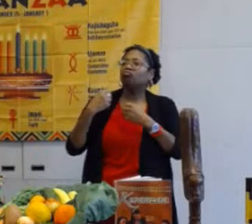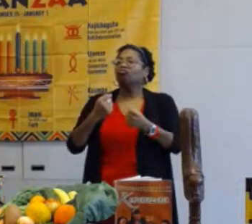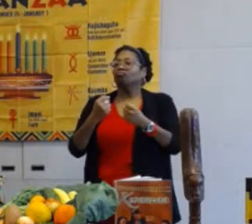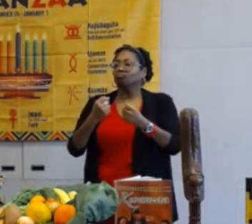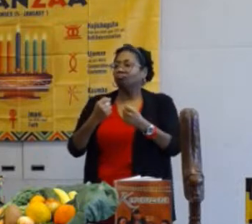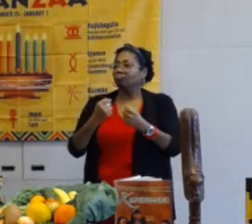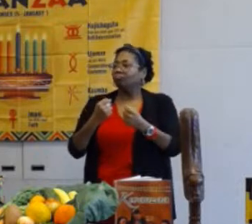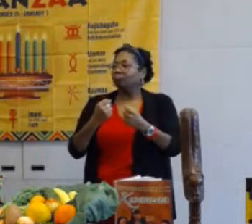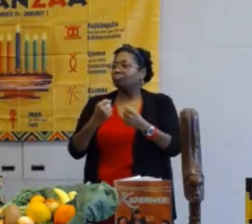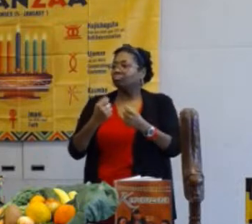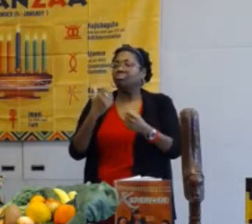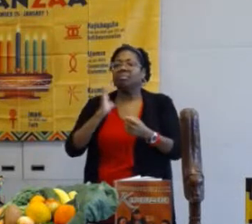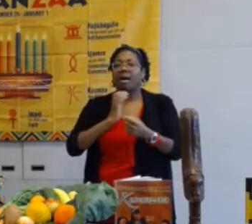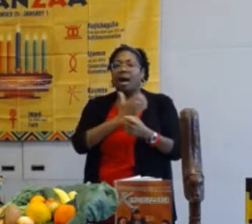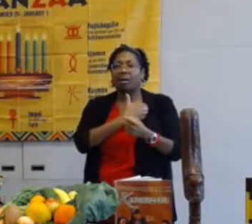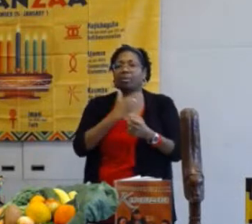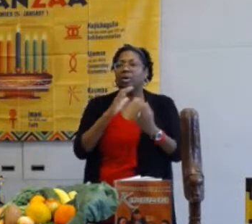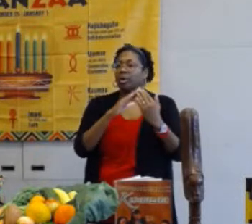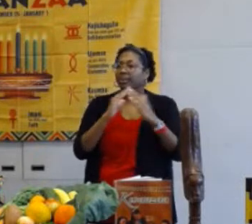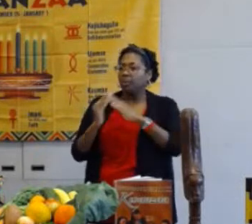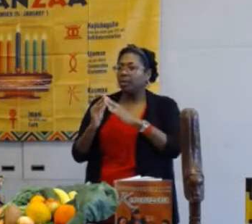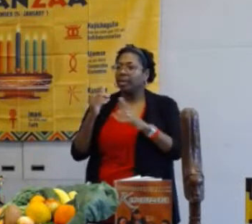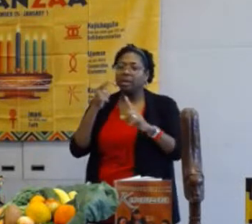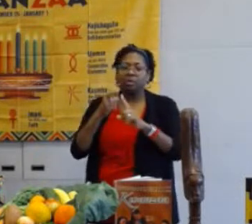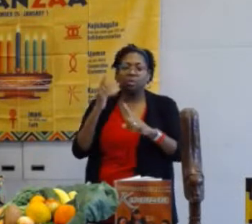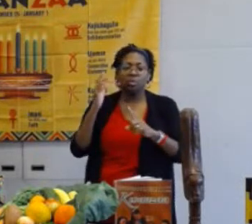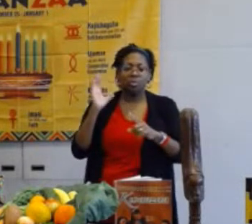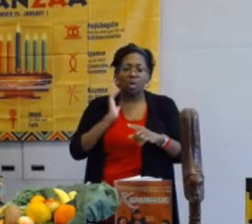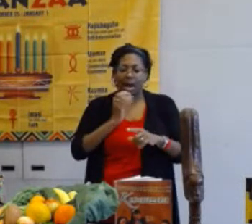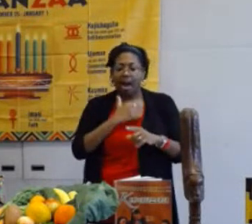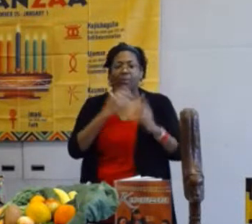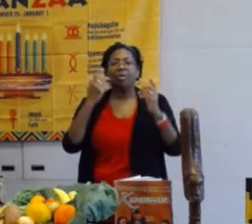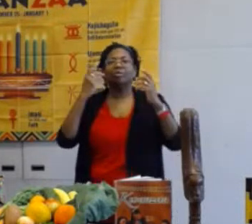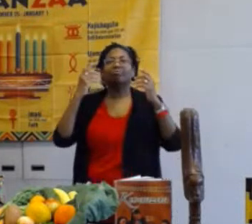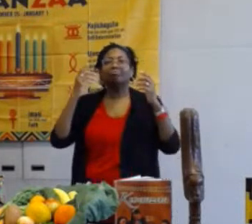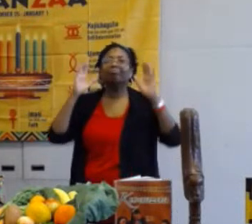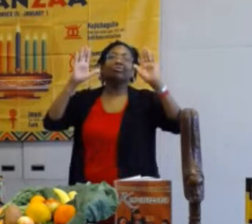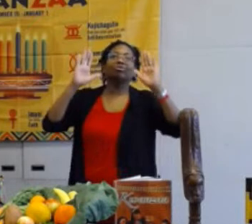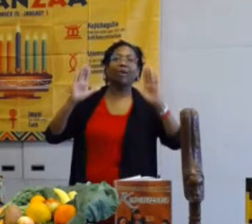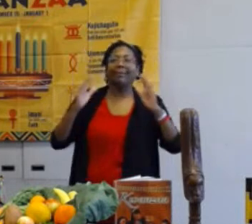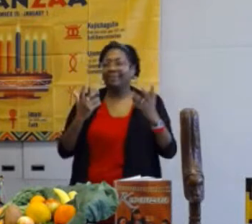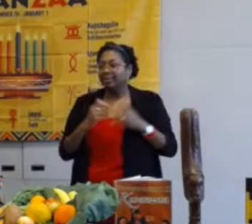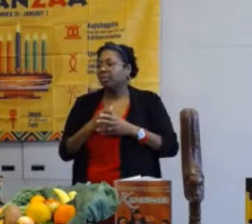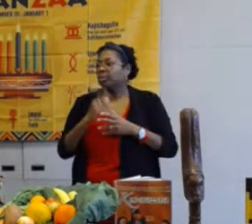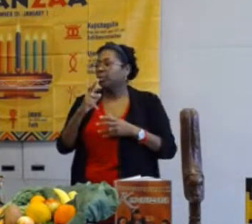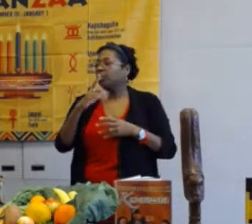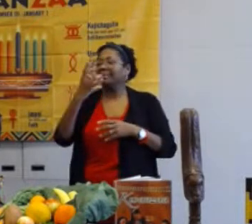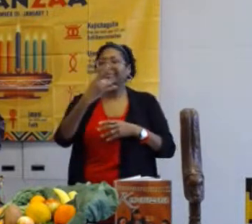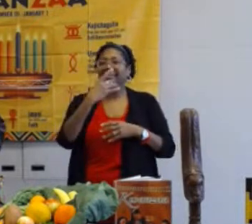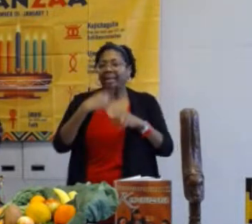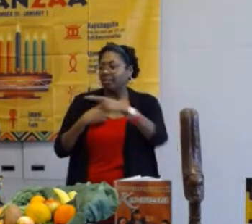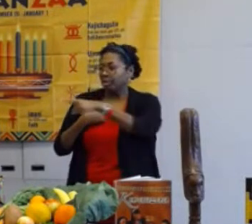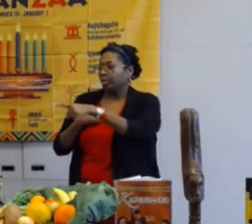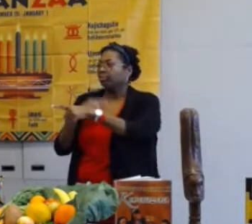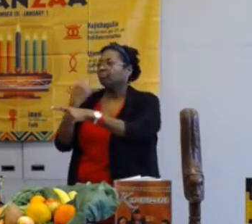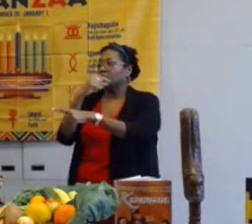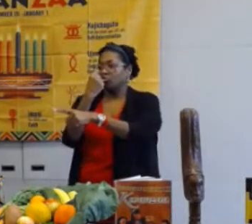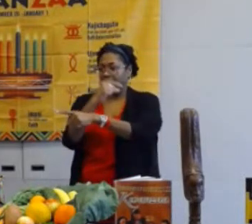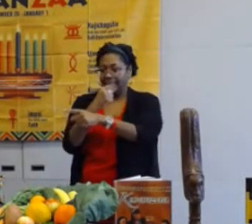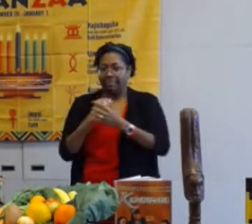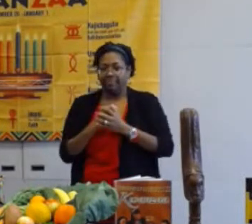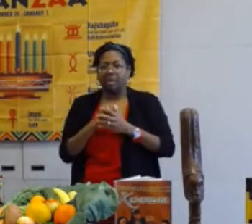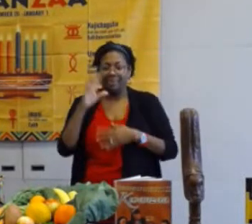people to our traditional greatness. So then you become in light a green candle. On the 6th